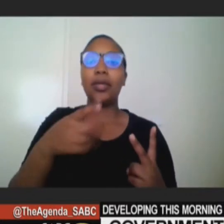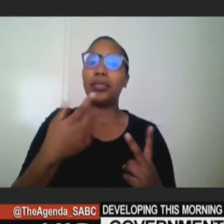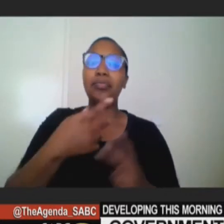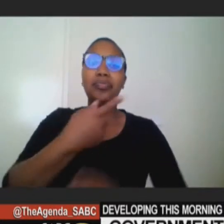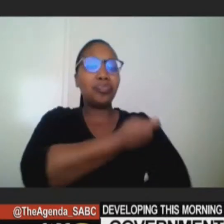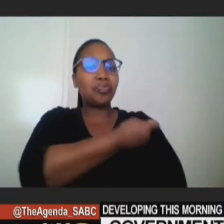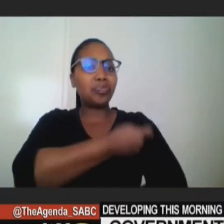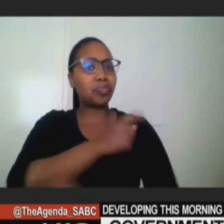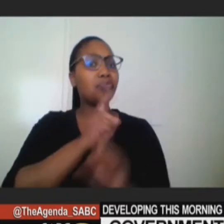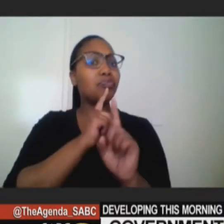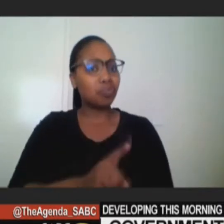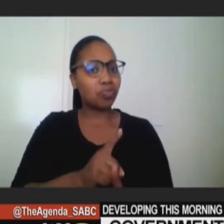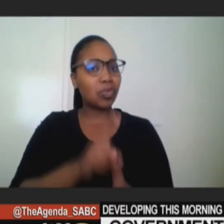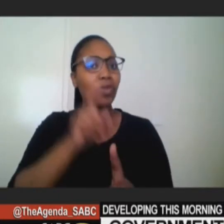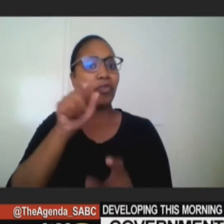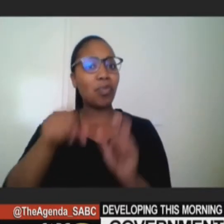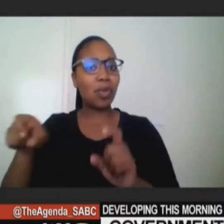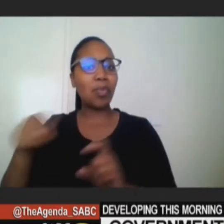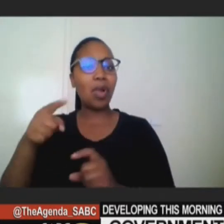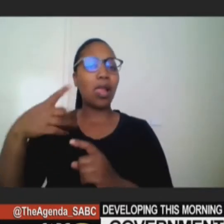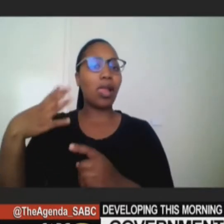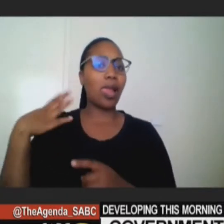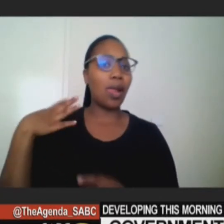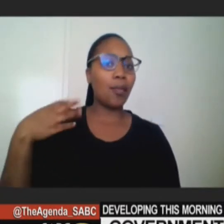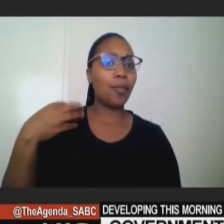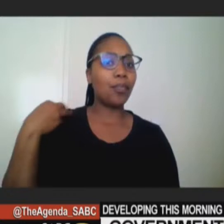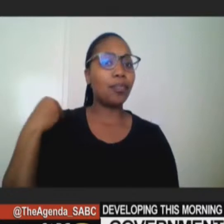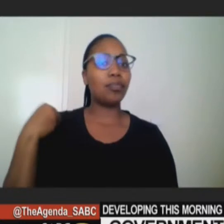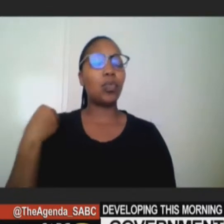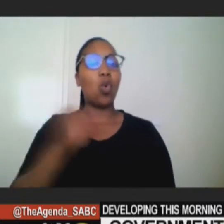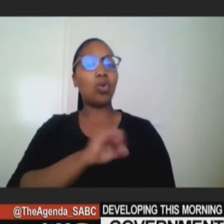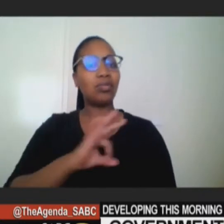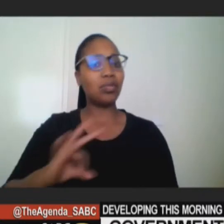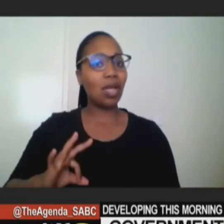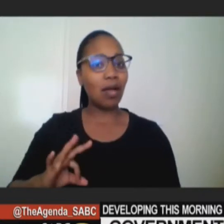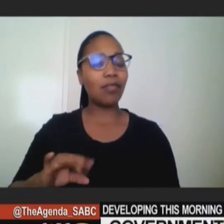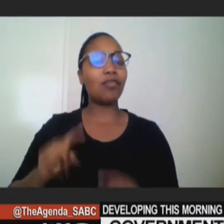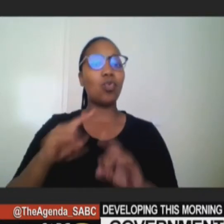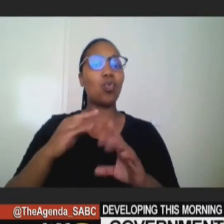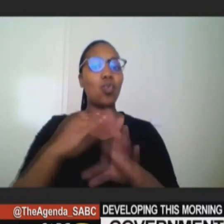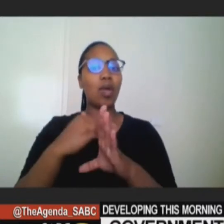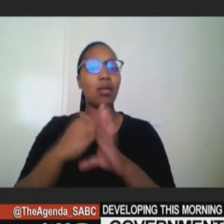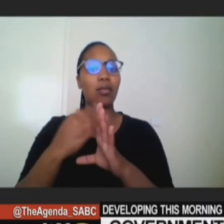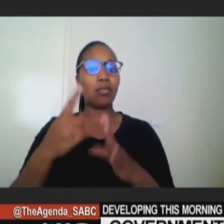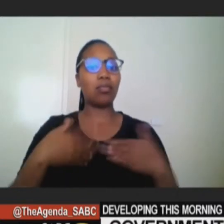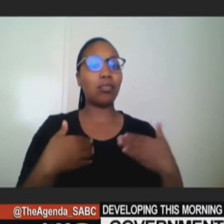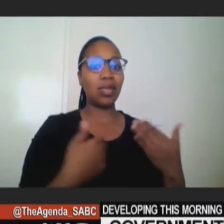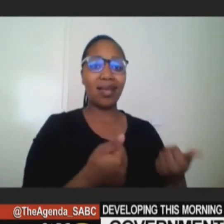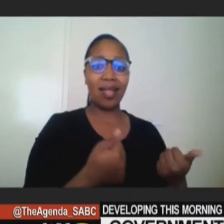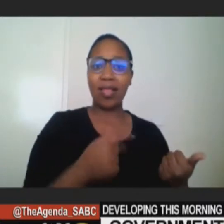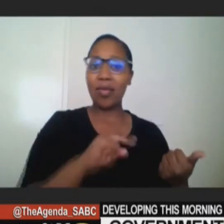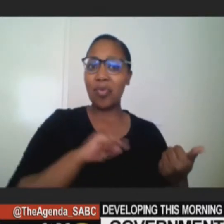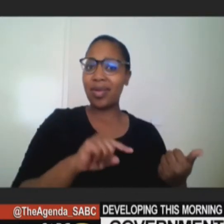workers. Why hasn't South Africa done so? Is it not something that we plan to do in future?